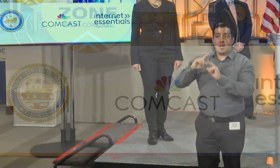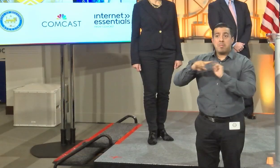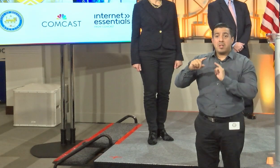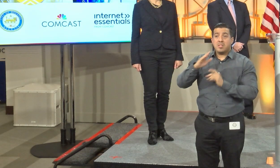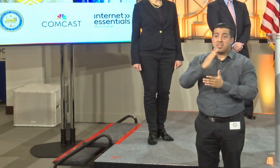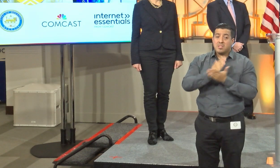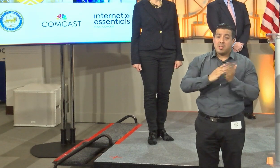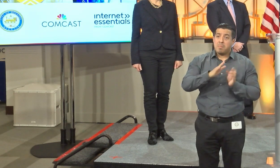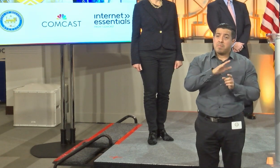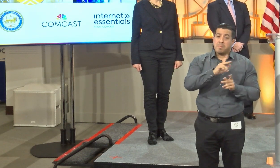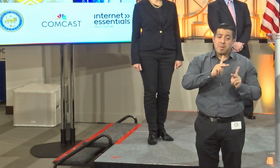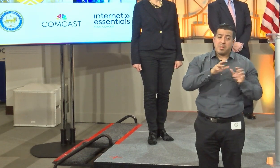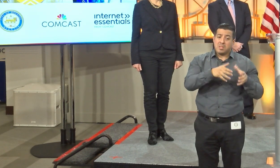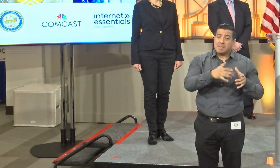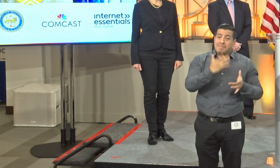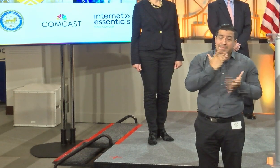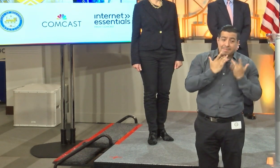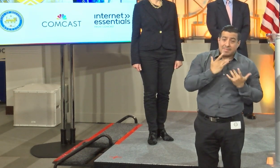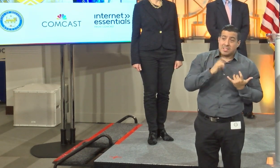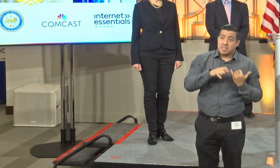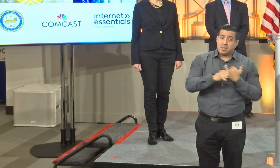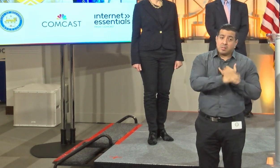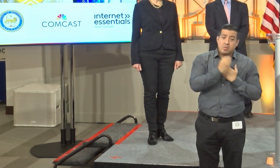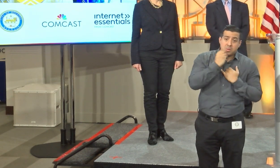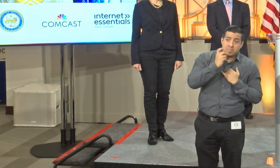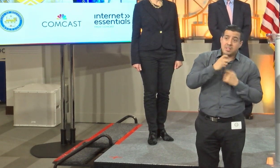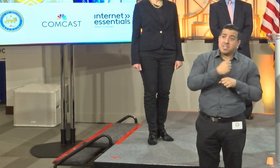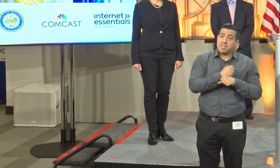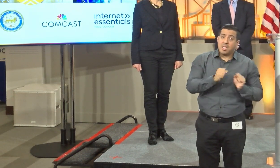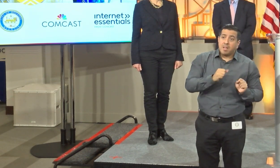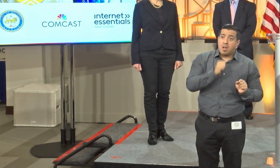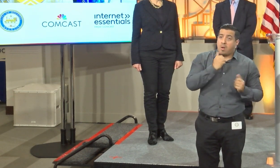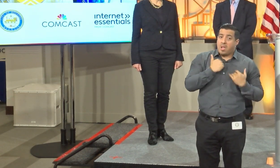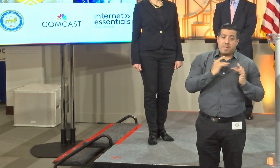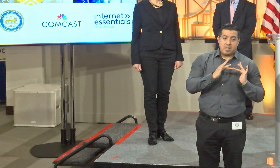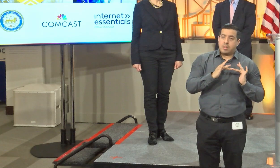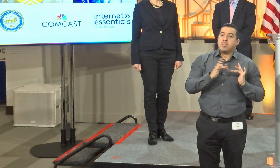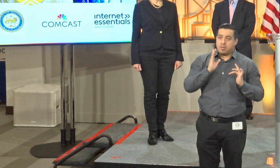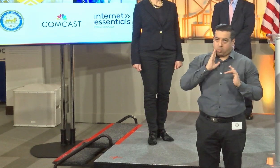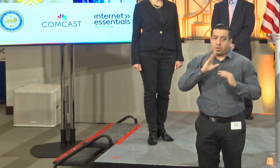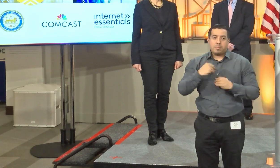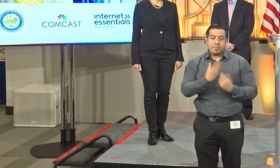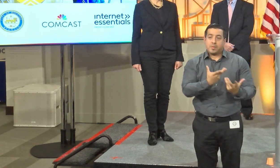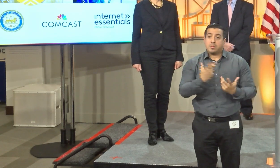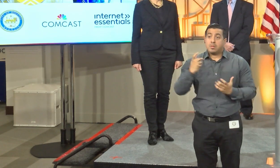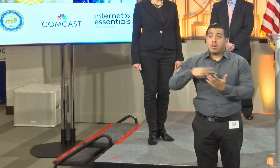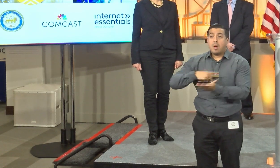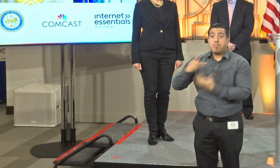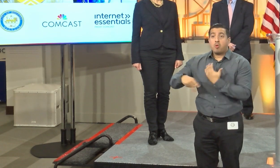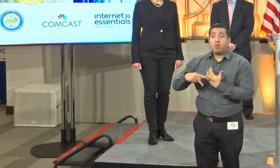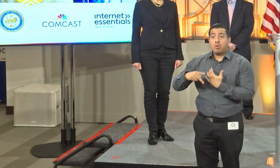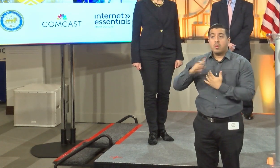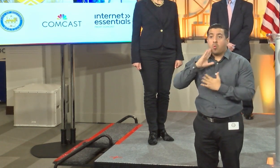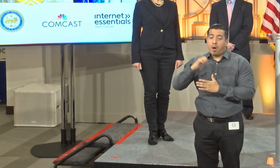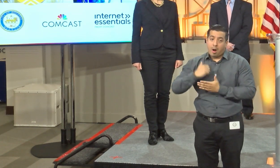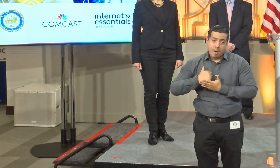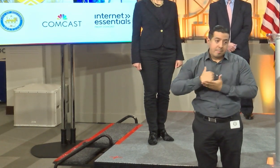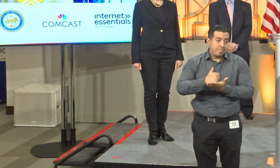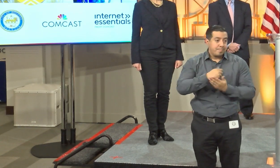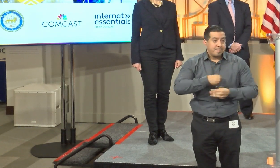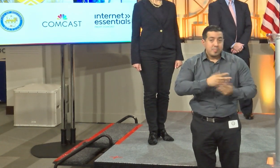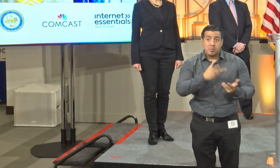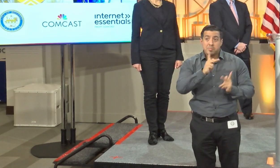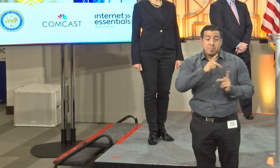vulnerable populations who must stay at home to stay safe. The program will provide a lifeline for citizens that